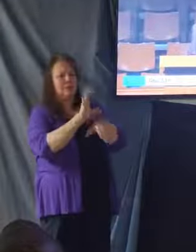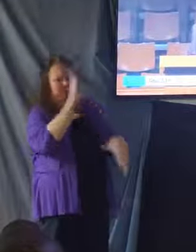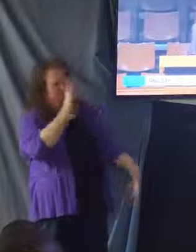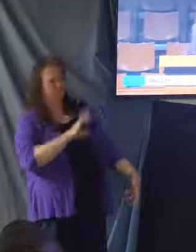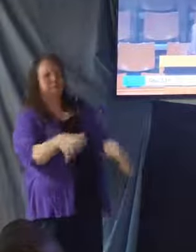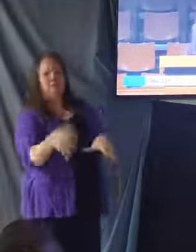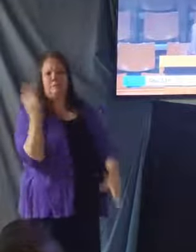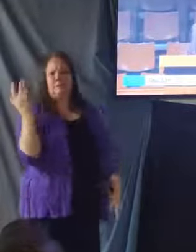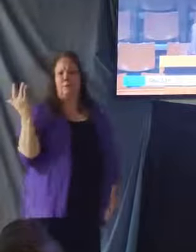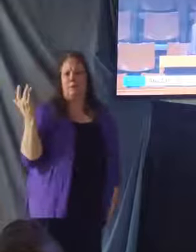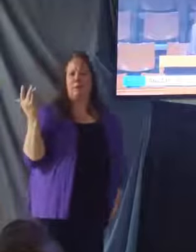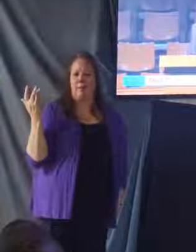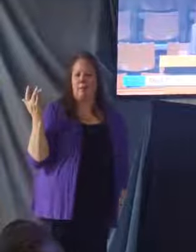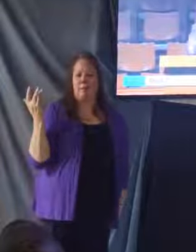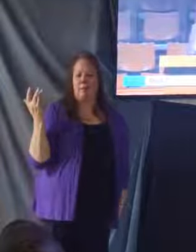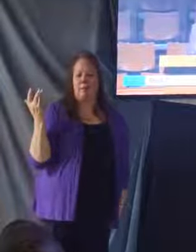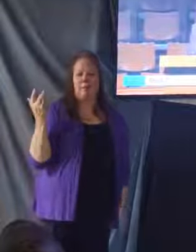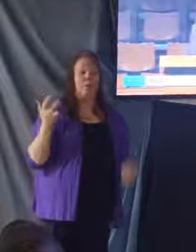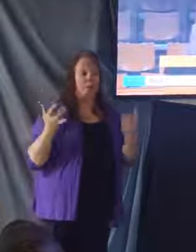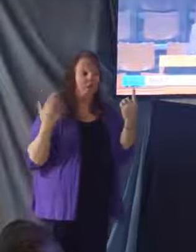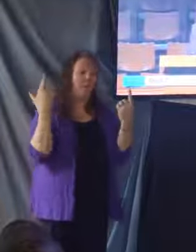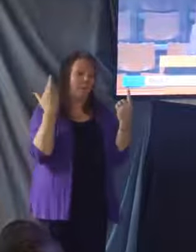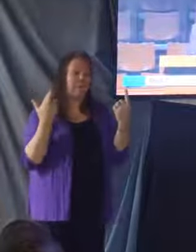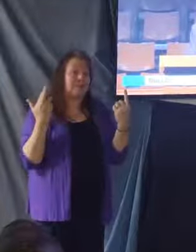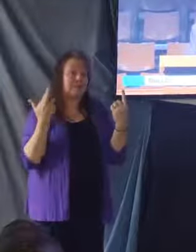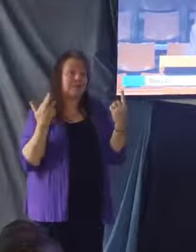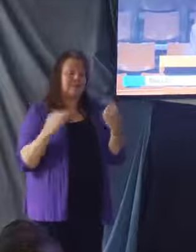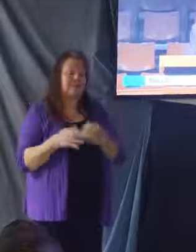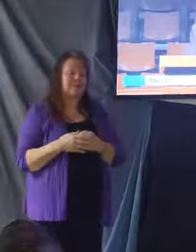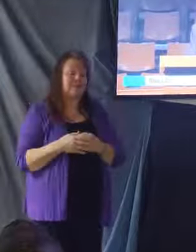mess? Well, one reason is